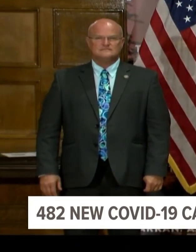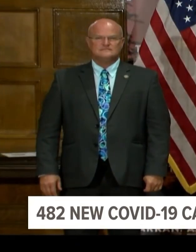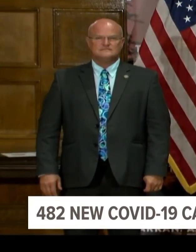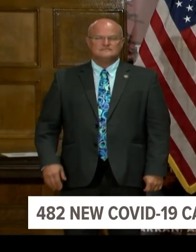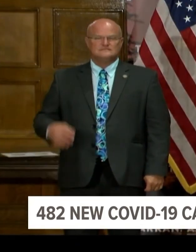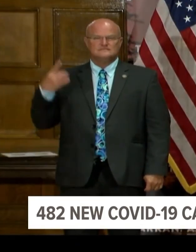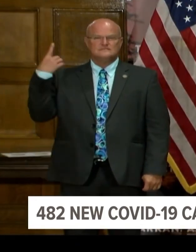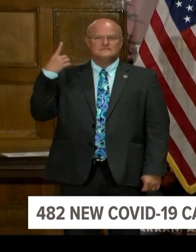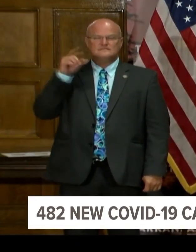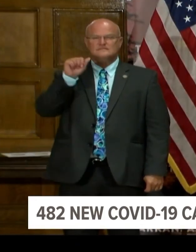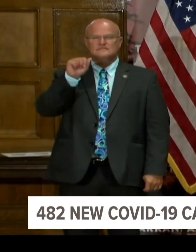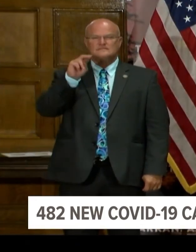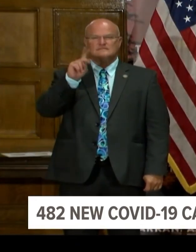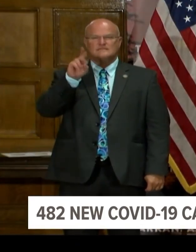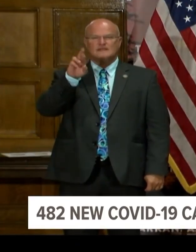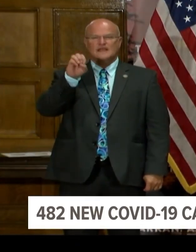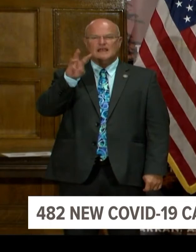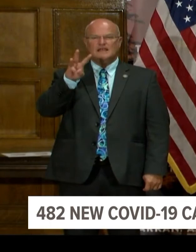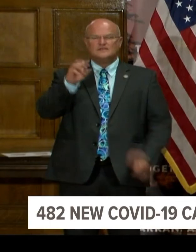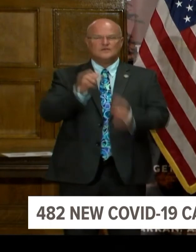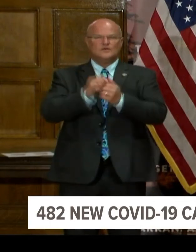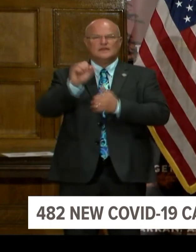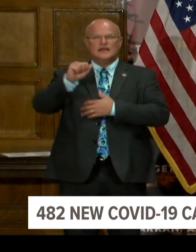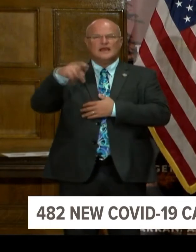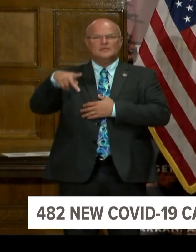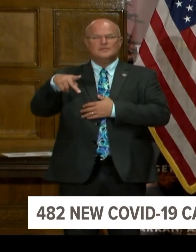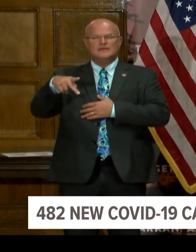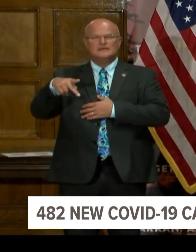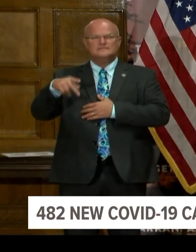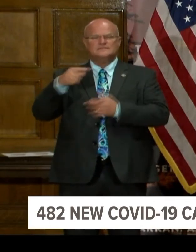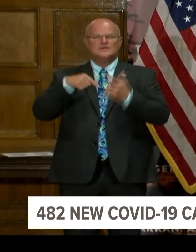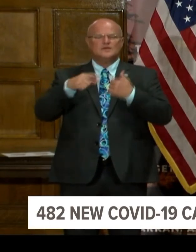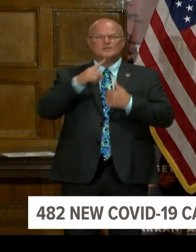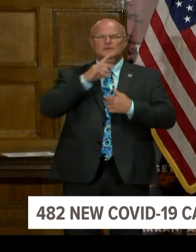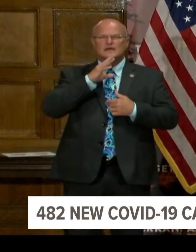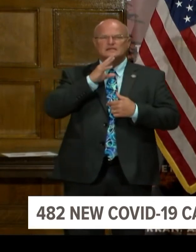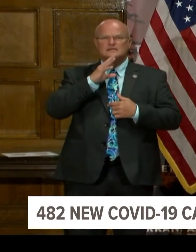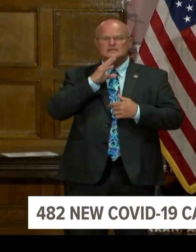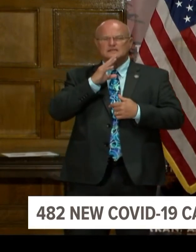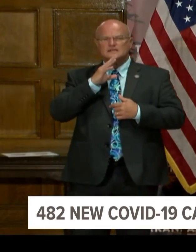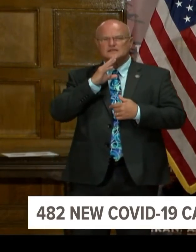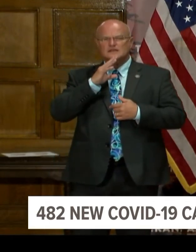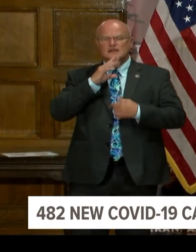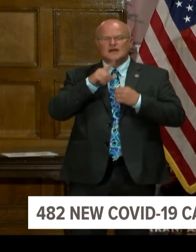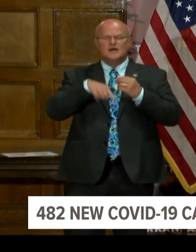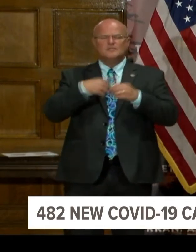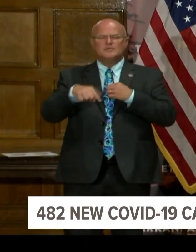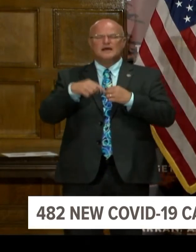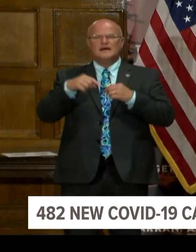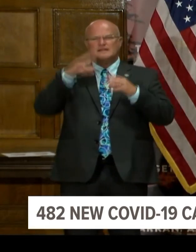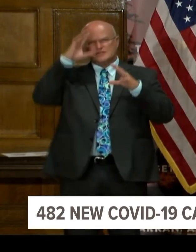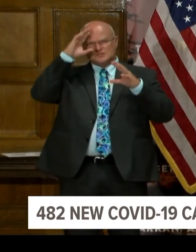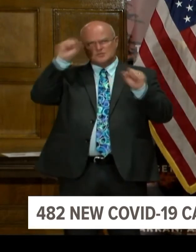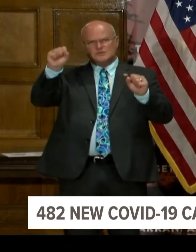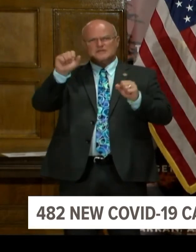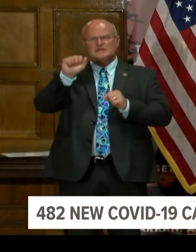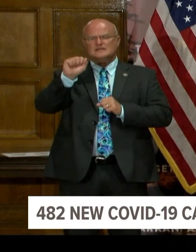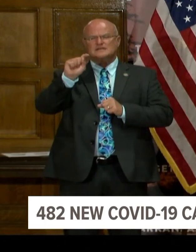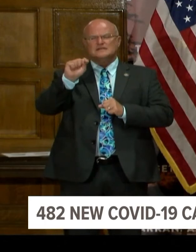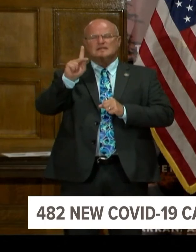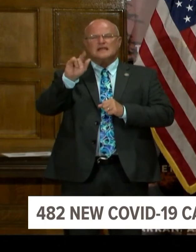Governor, this is Andrew with AP. Wanted to go back to Superintendent Jenkins' death. Wanted to ask you